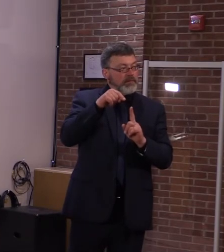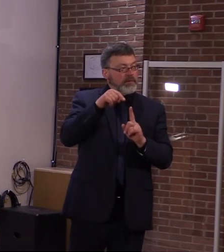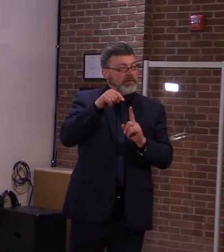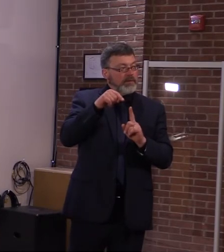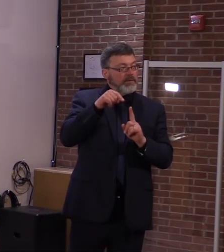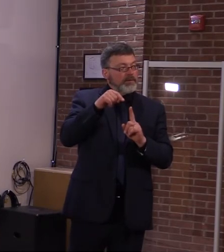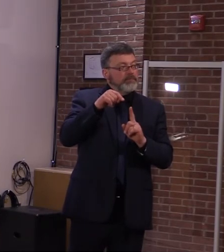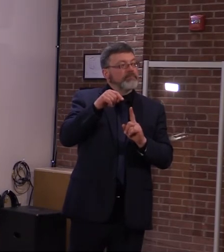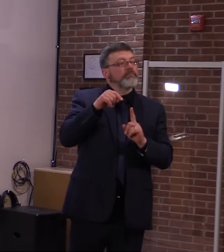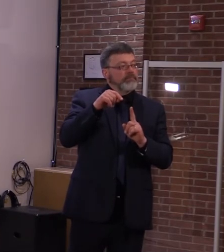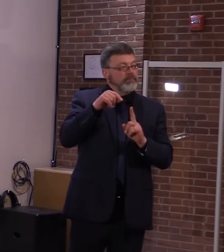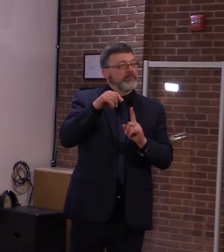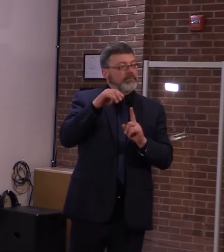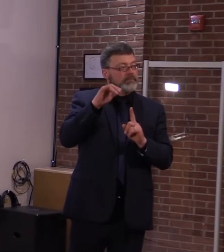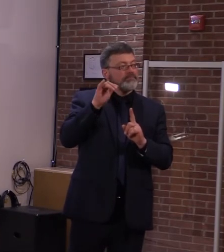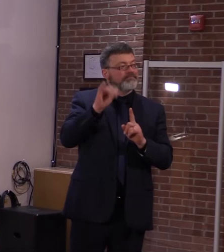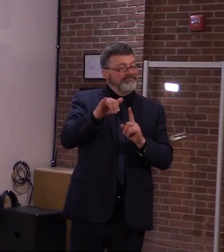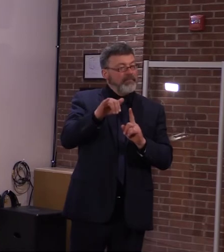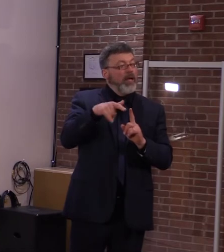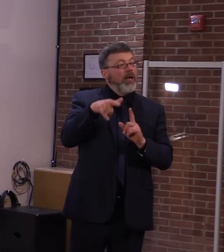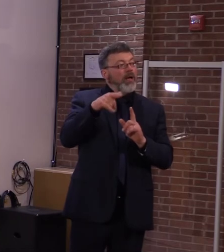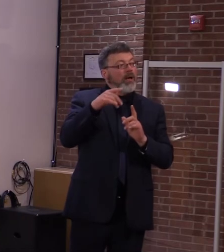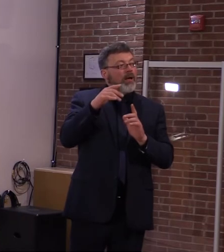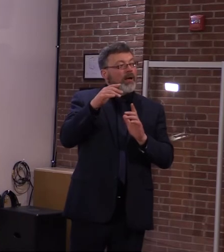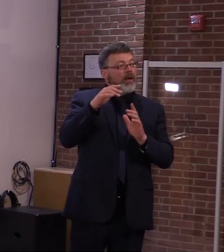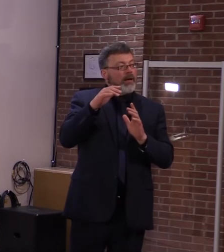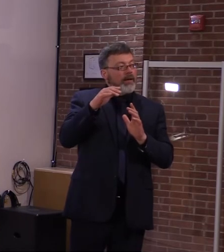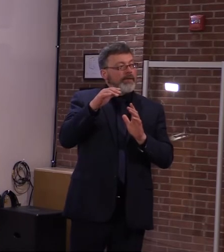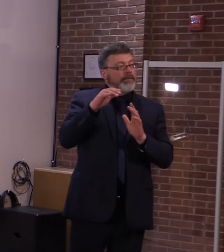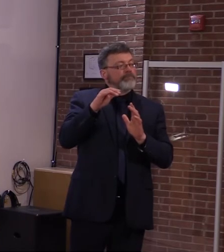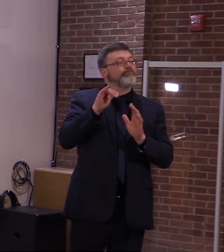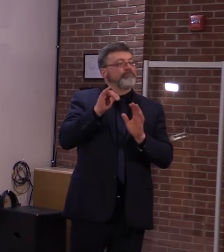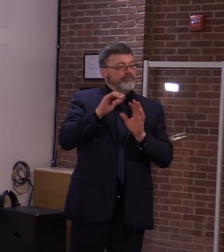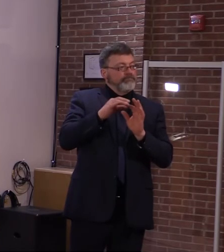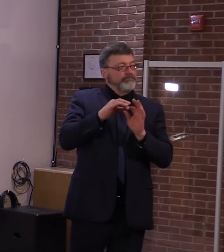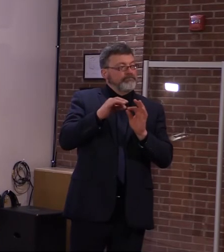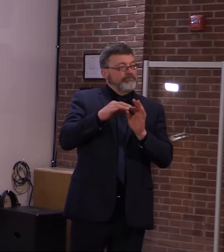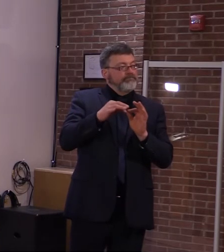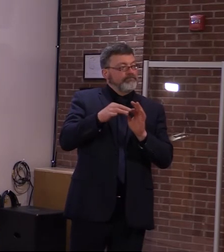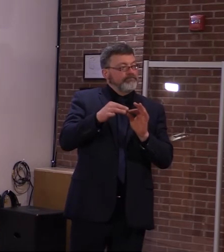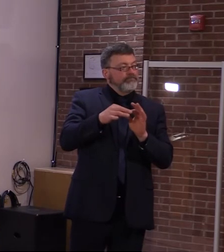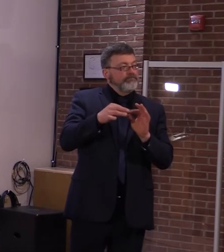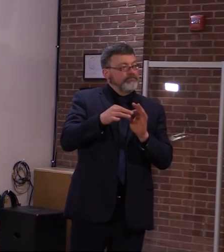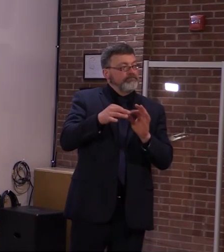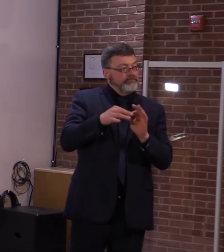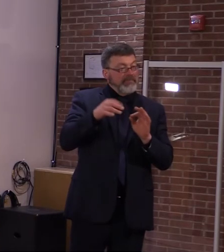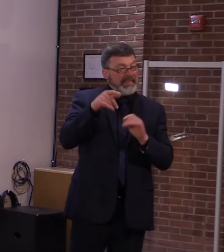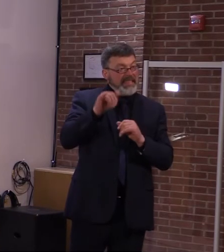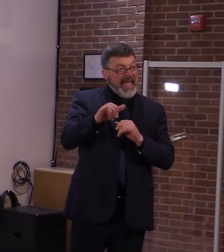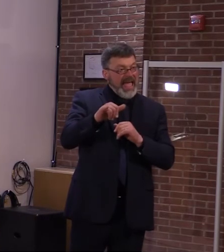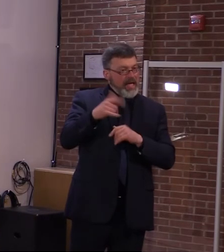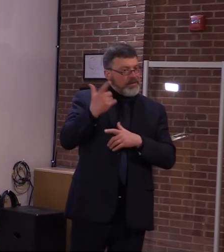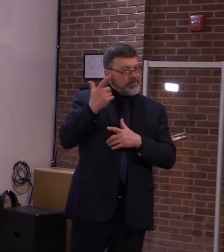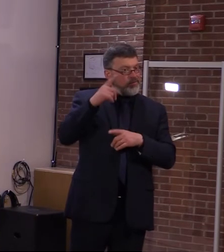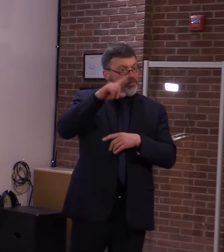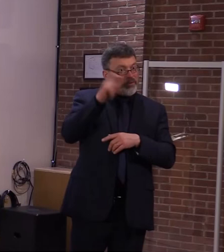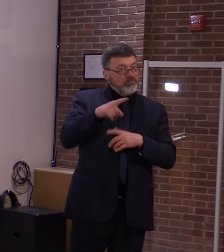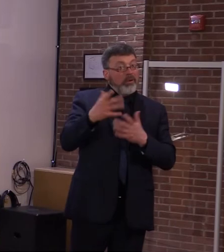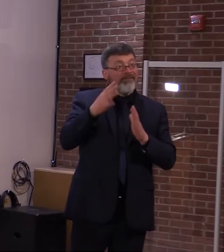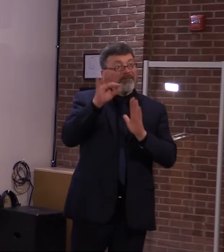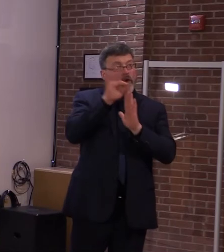study as a basis for addressing funding equity moving forward? Well, I think the study's very well done. I've been